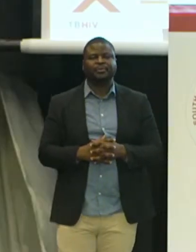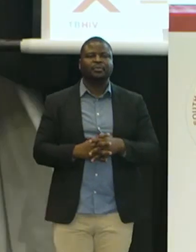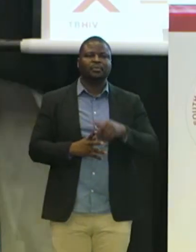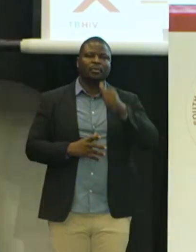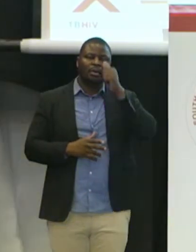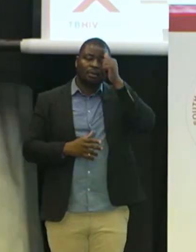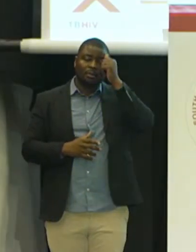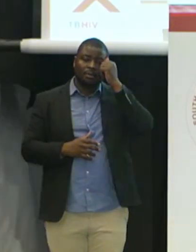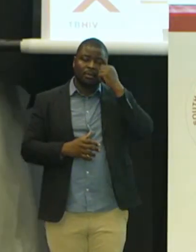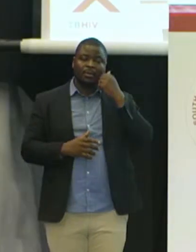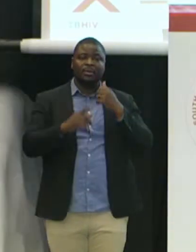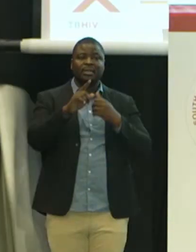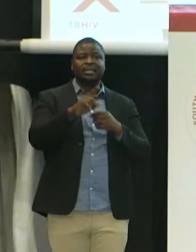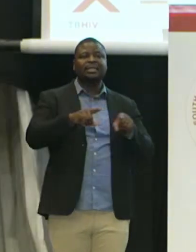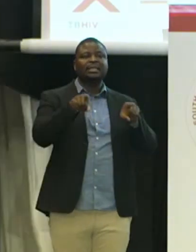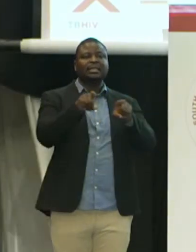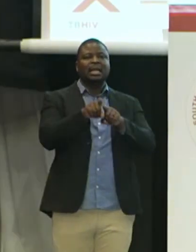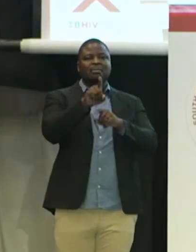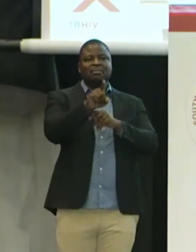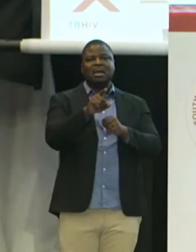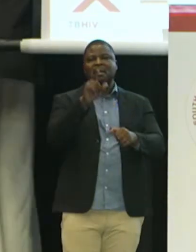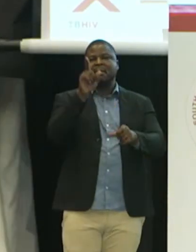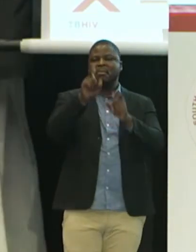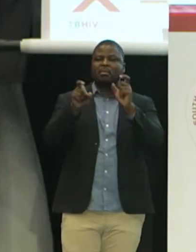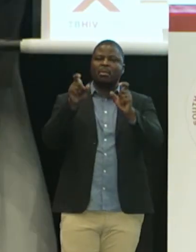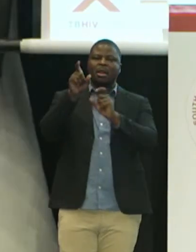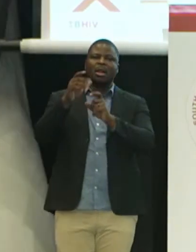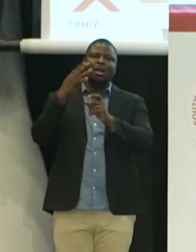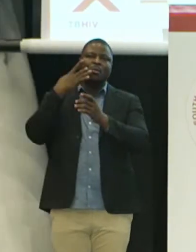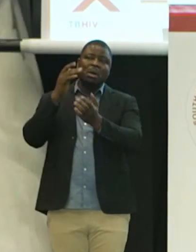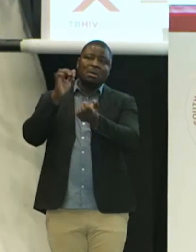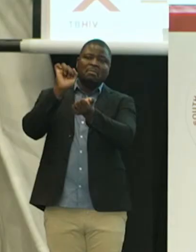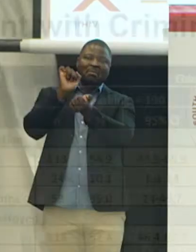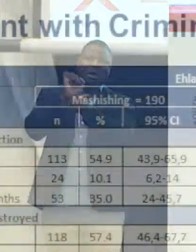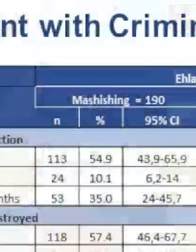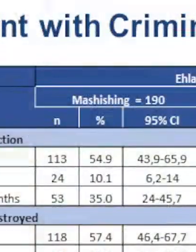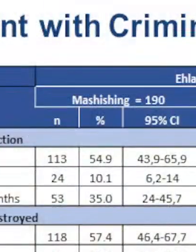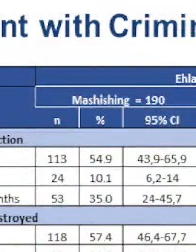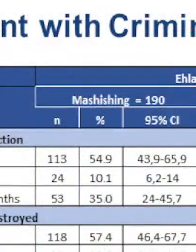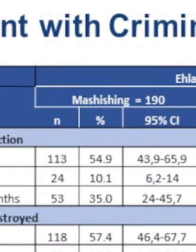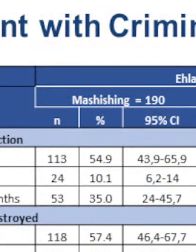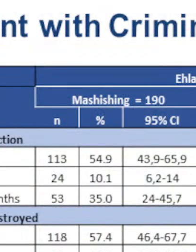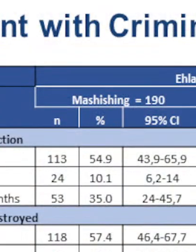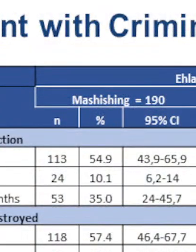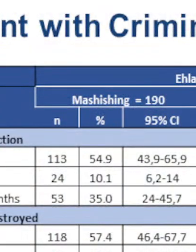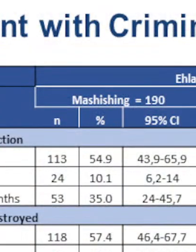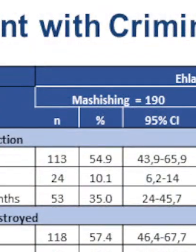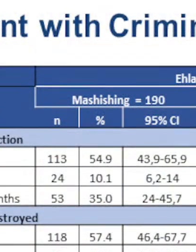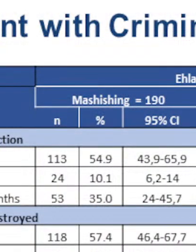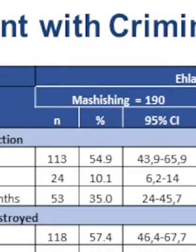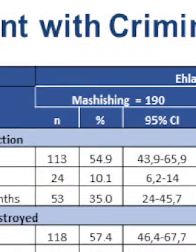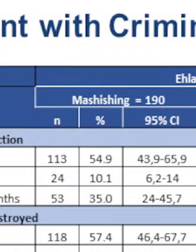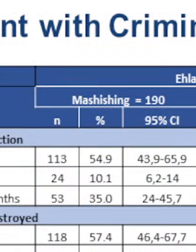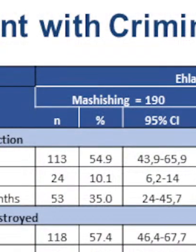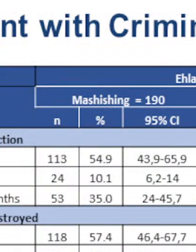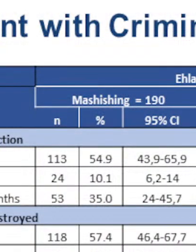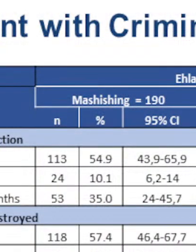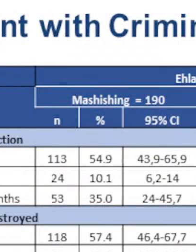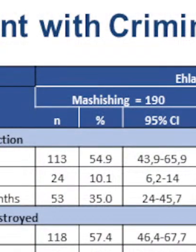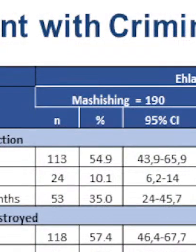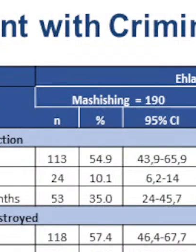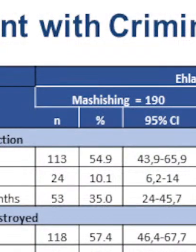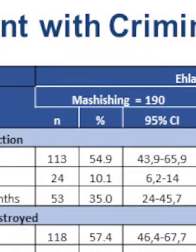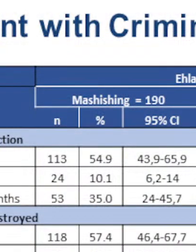A history of incarceration, we can see in eThekwini, 62% of people had been incarcerated. And the